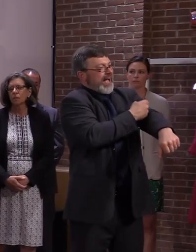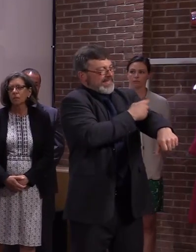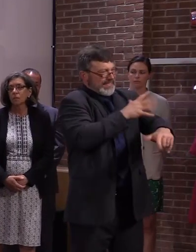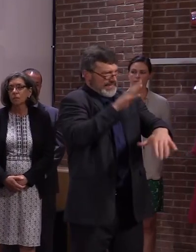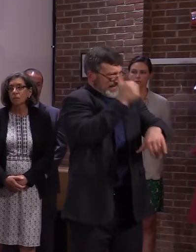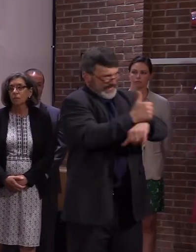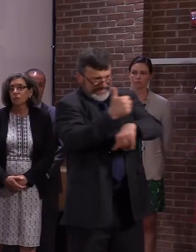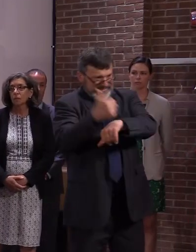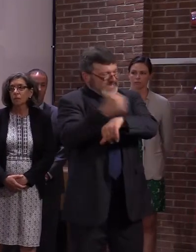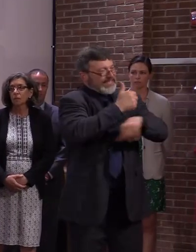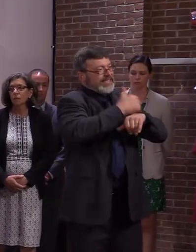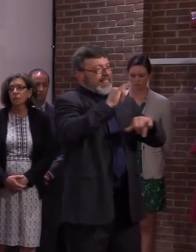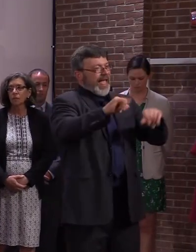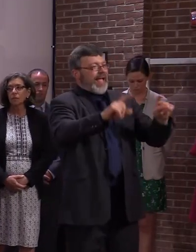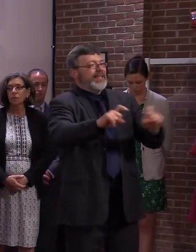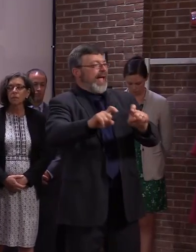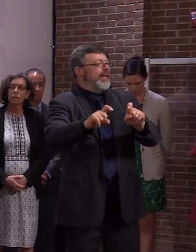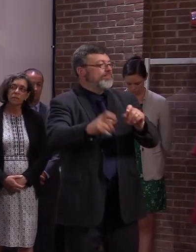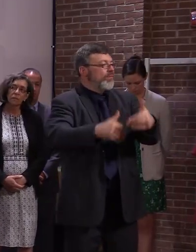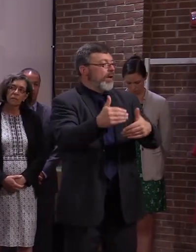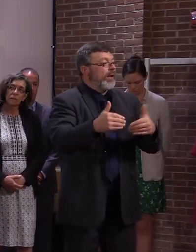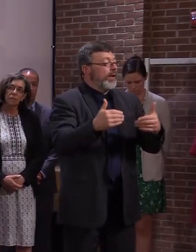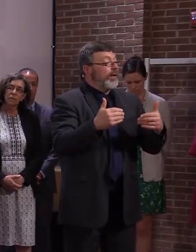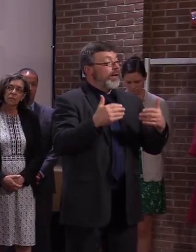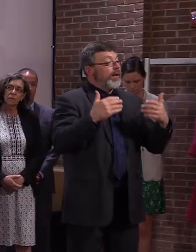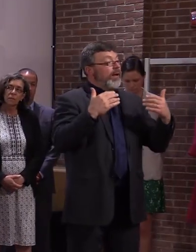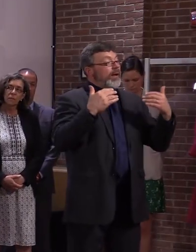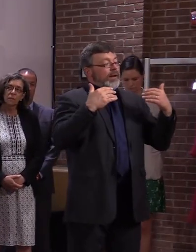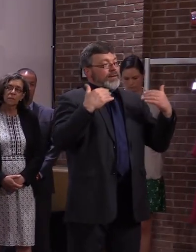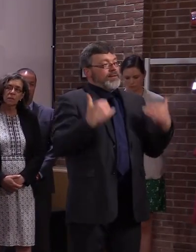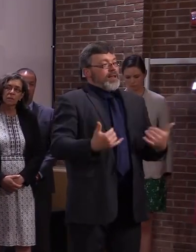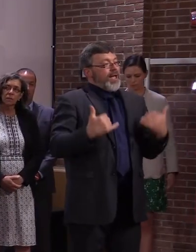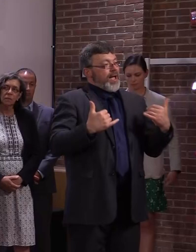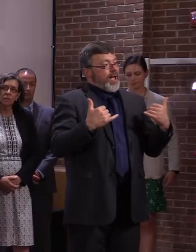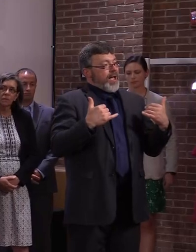we are able to now have, in record time,